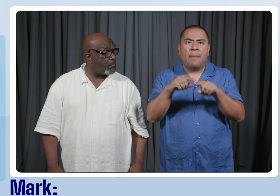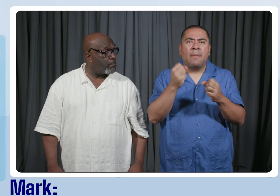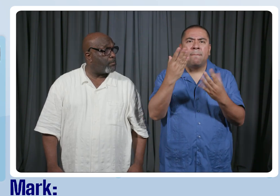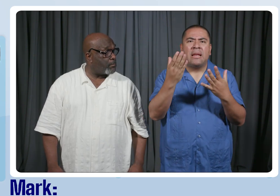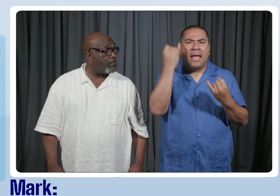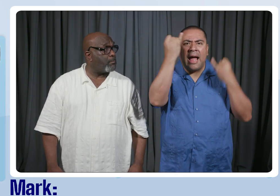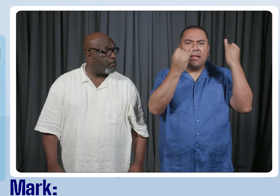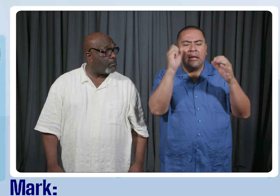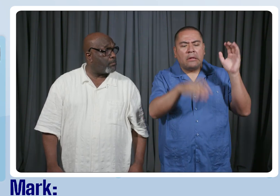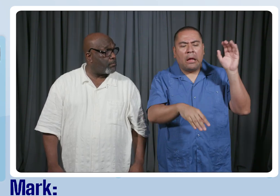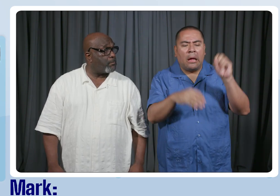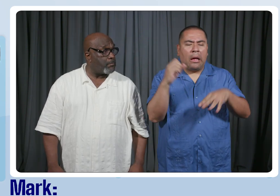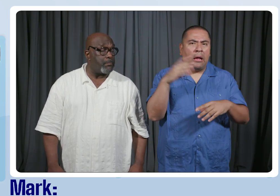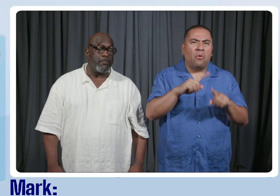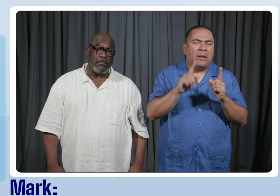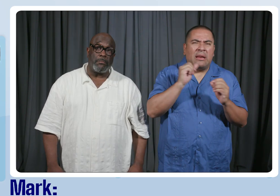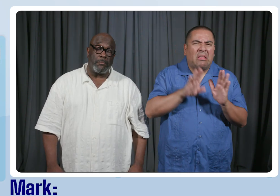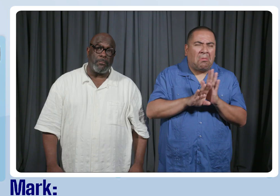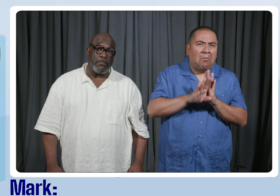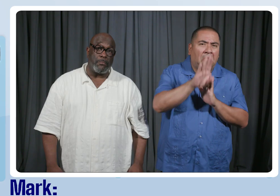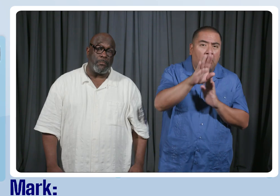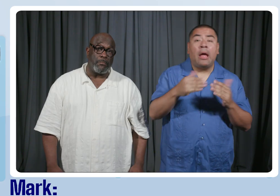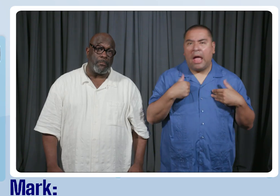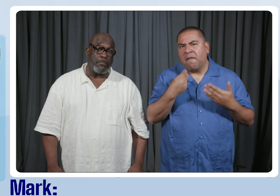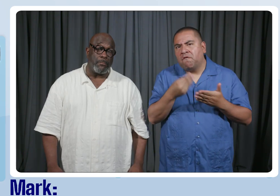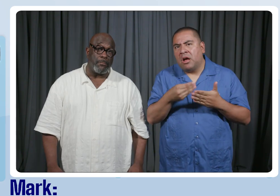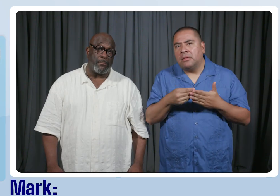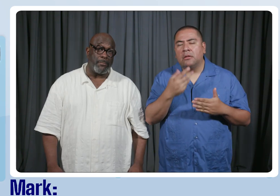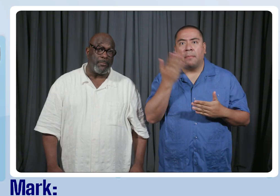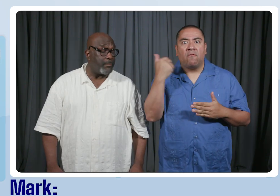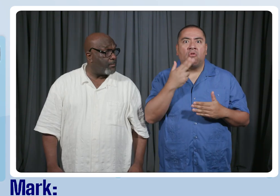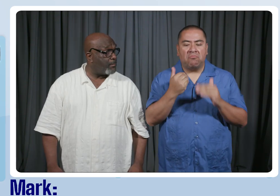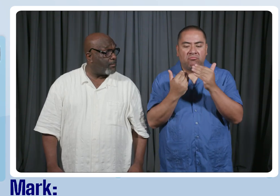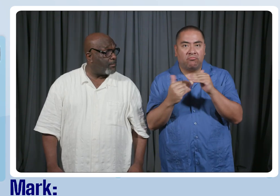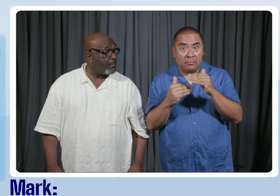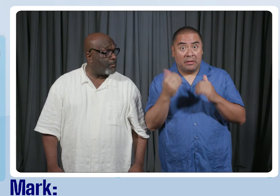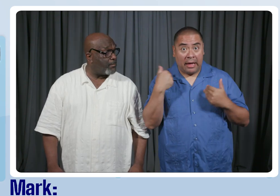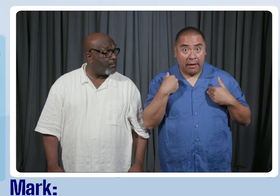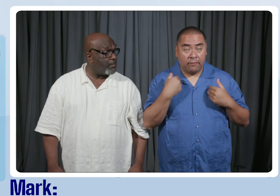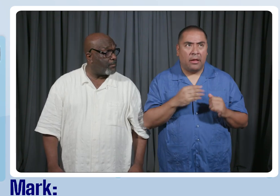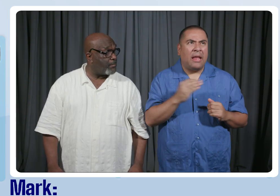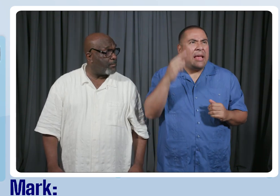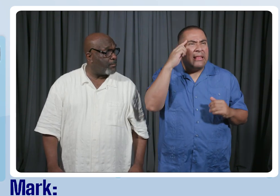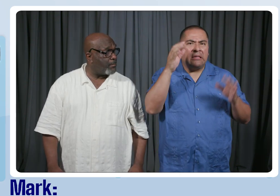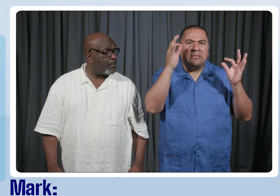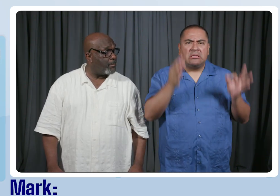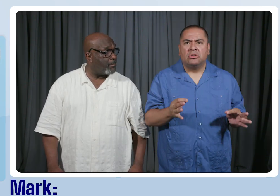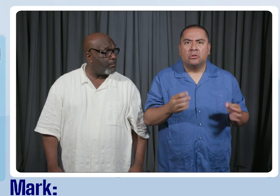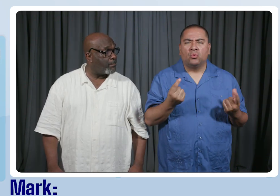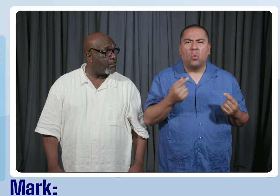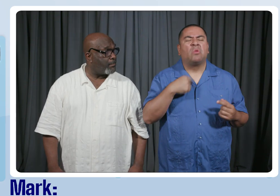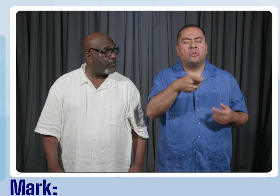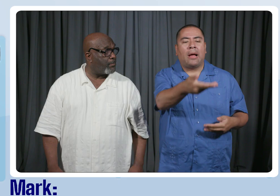never lifted off the ground. They had funding, although it was very limited, and I think the decision was made we